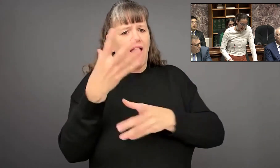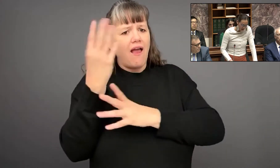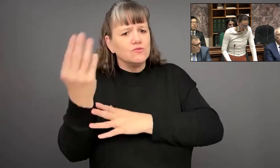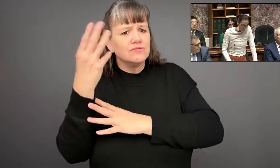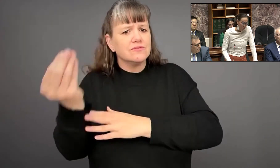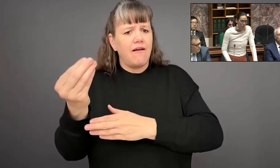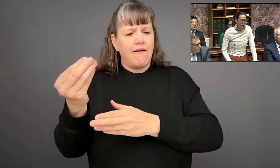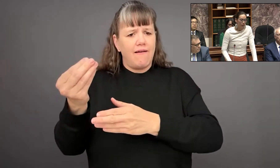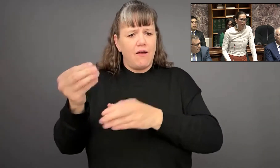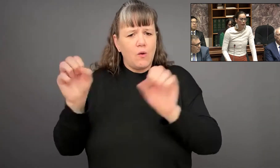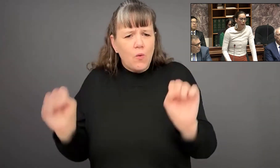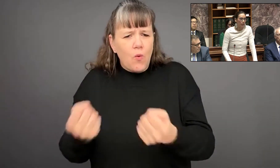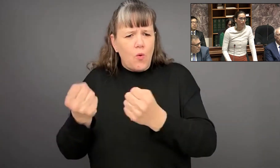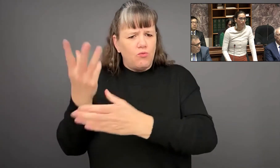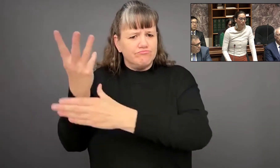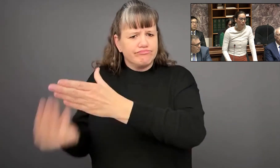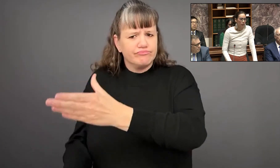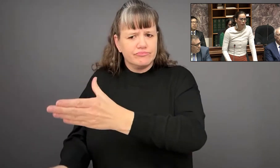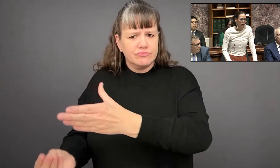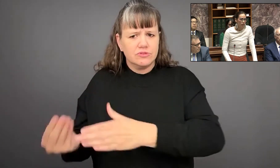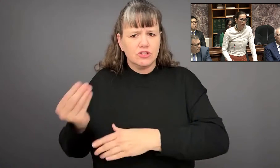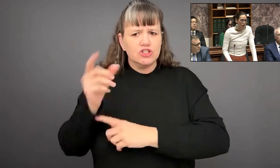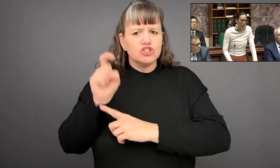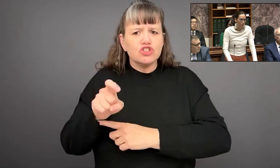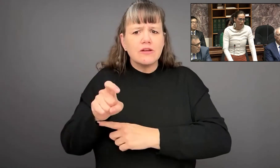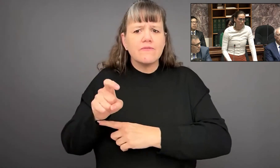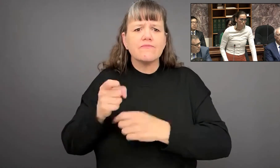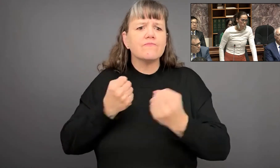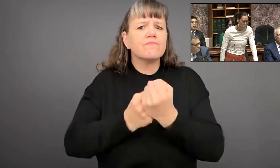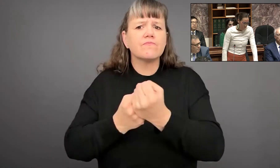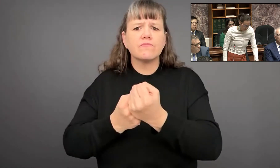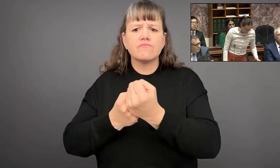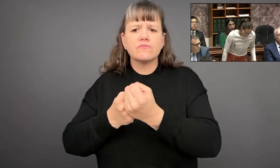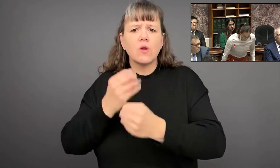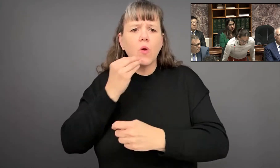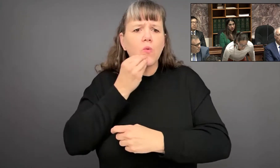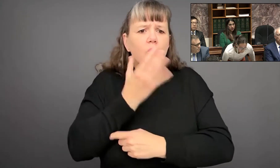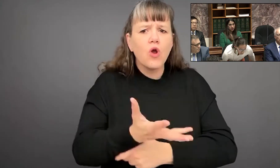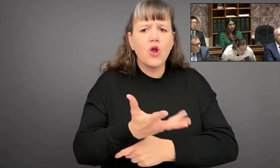safe and warm in the care of this government.